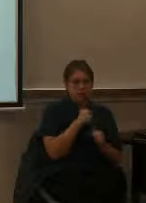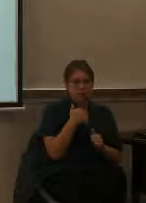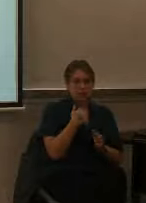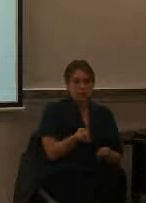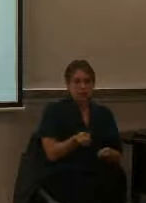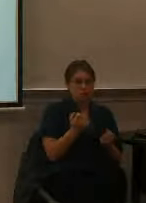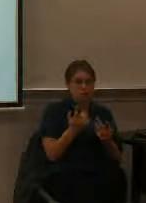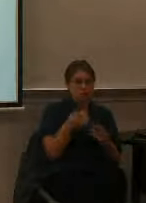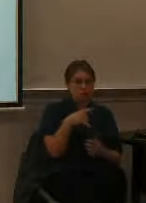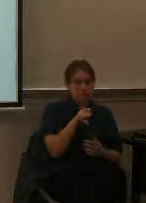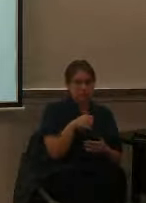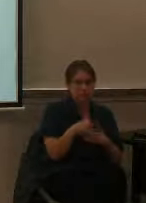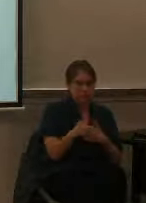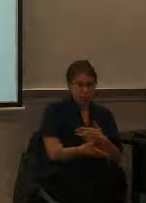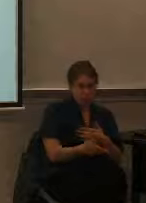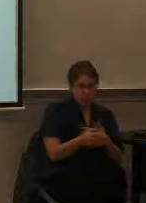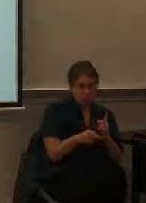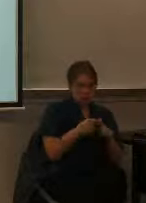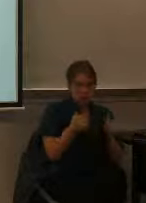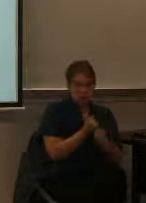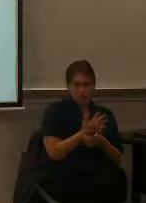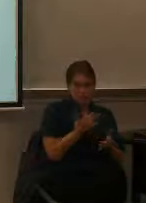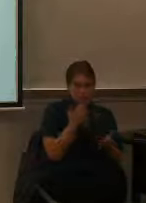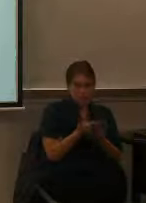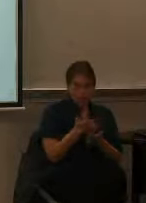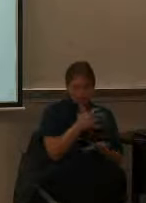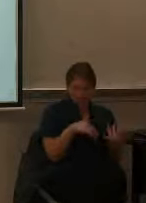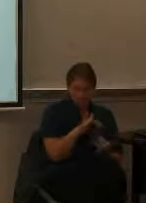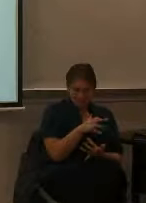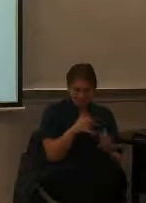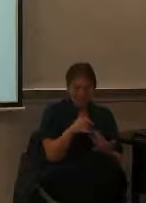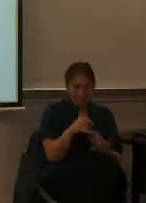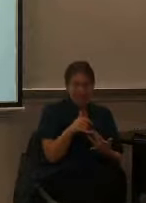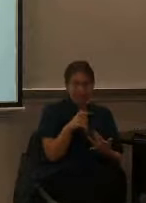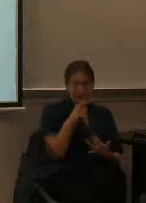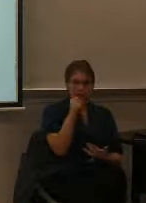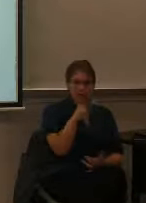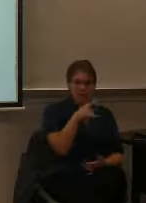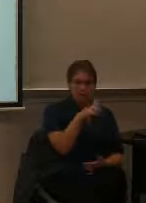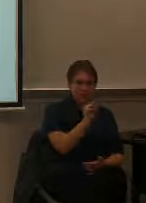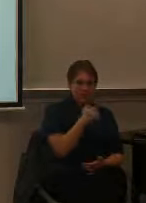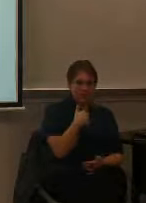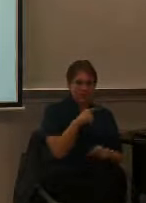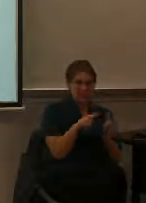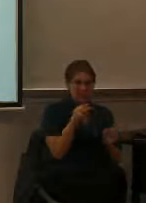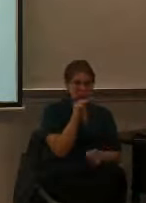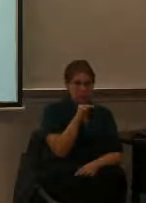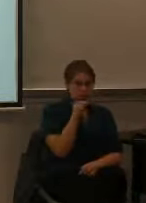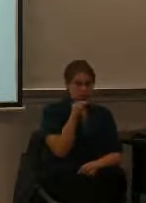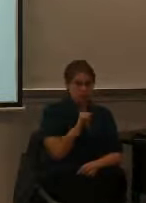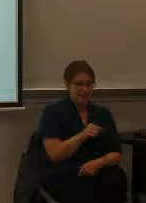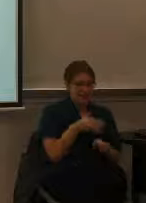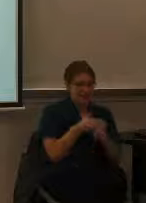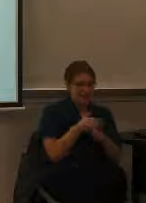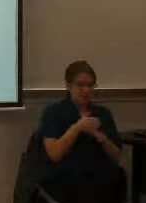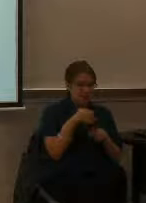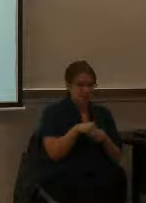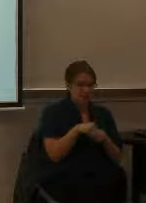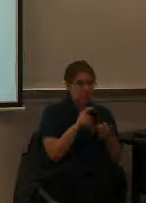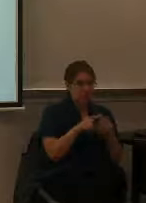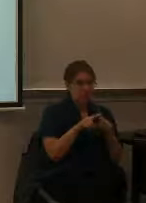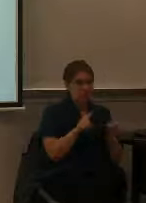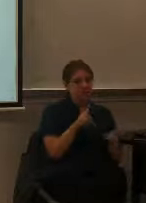so many species out there when everything's well mixed? It's because species have different nutrients they can specialize to different